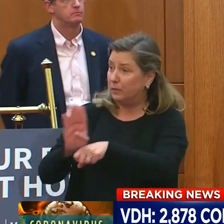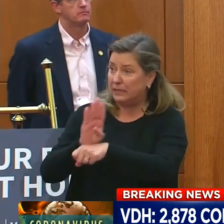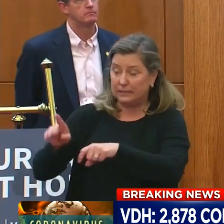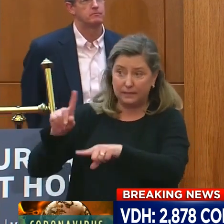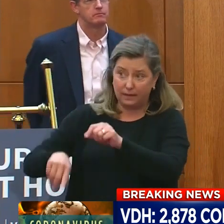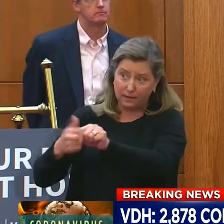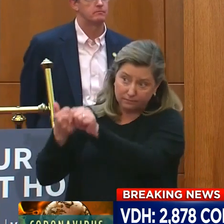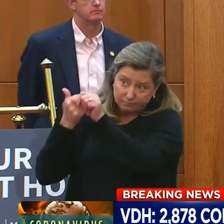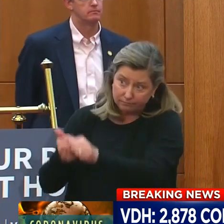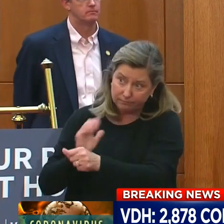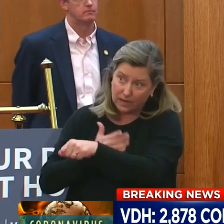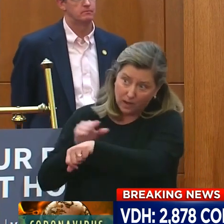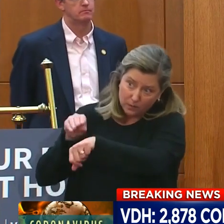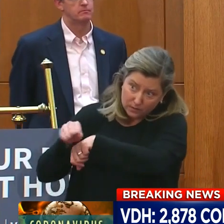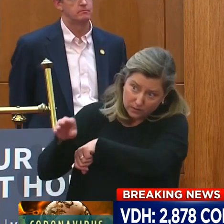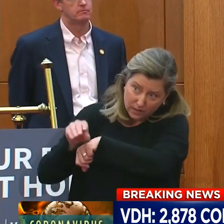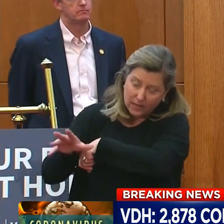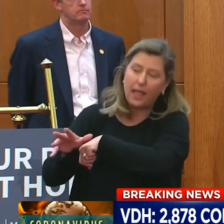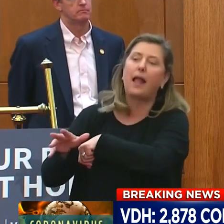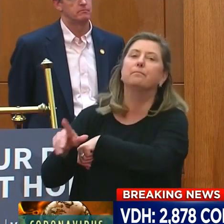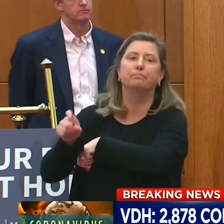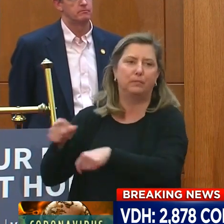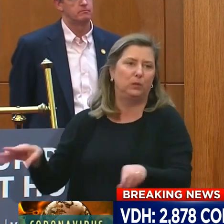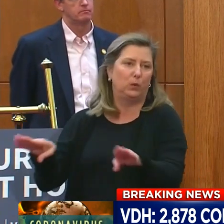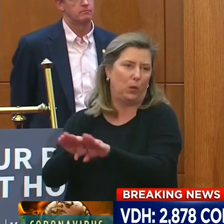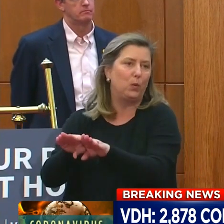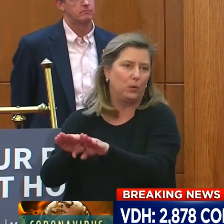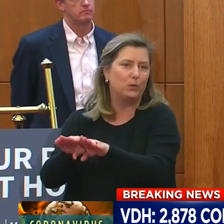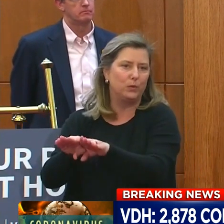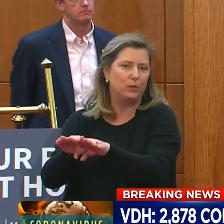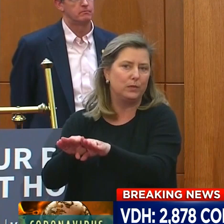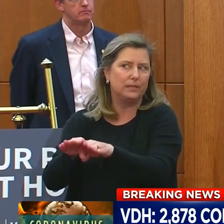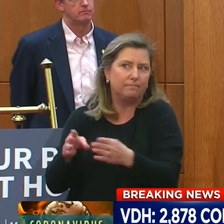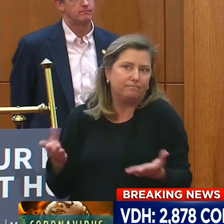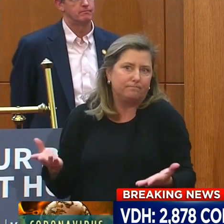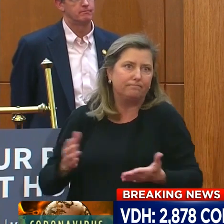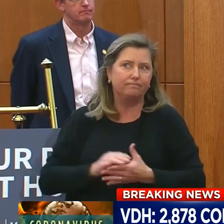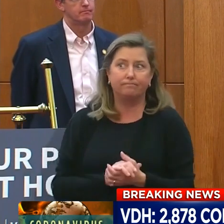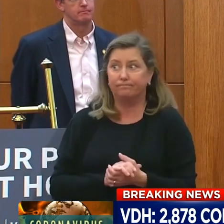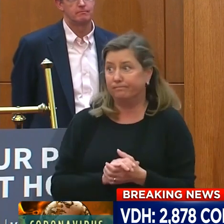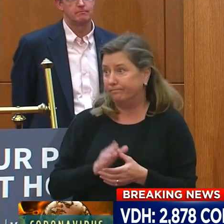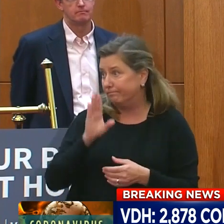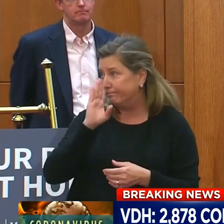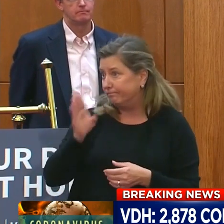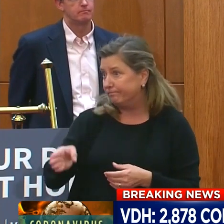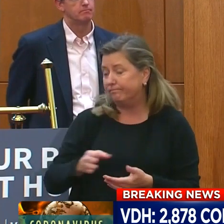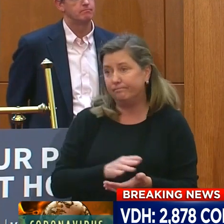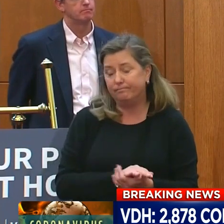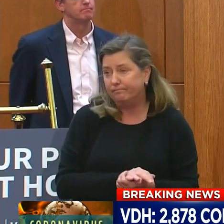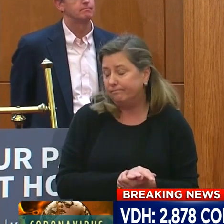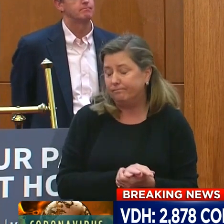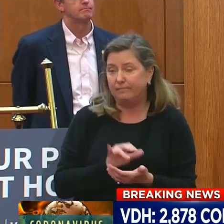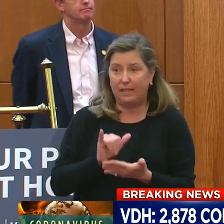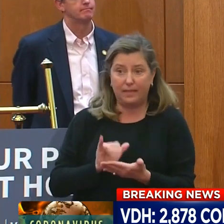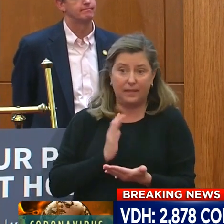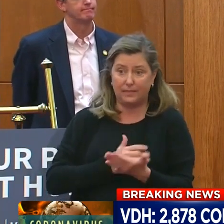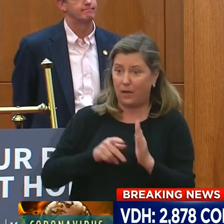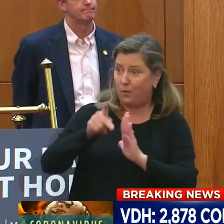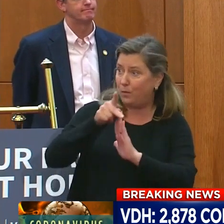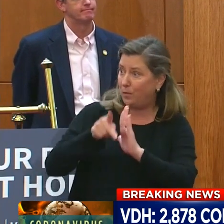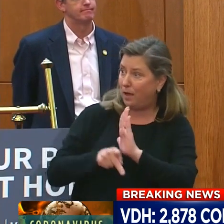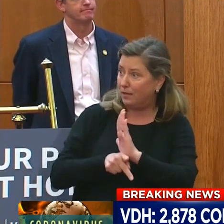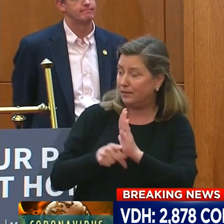the guidelines that we have set forward, then they must close. And so it's straightforward, and that's the policy that